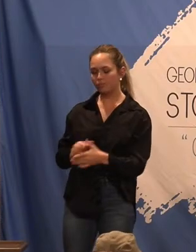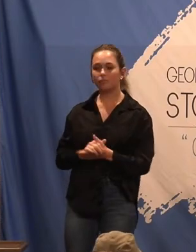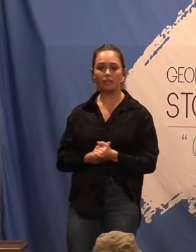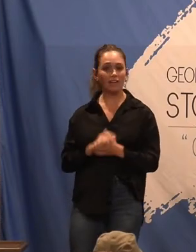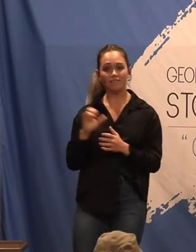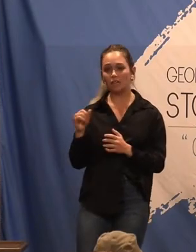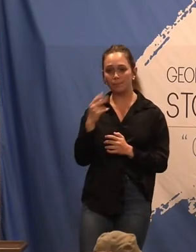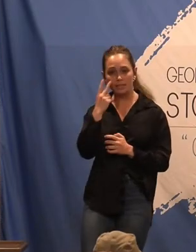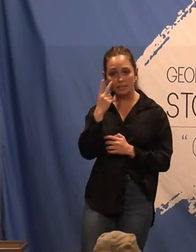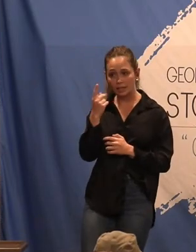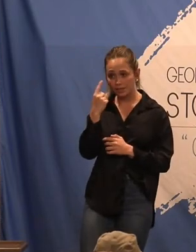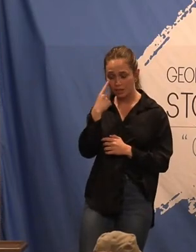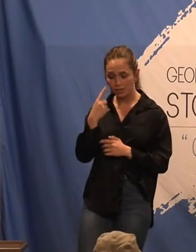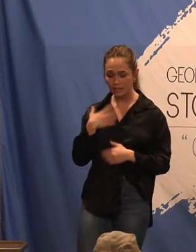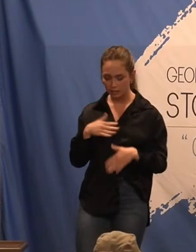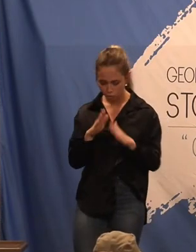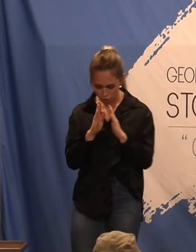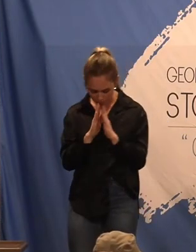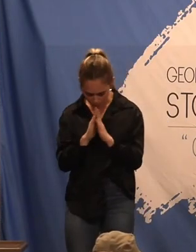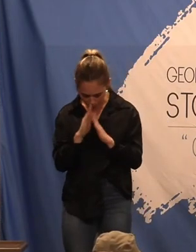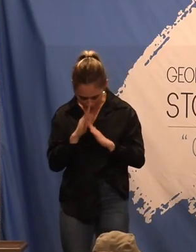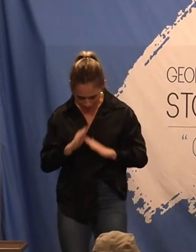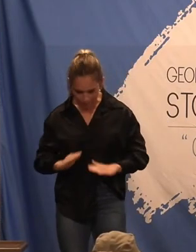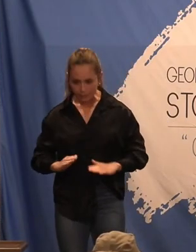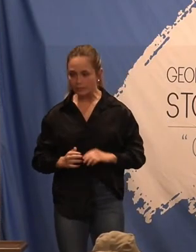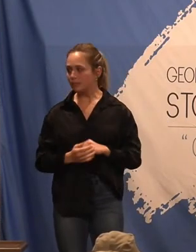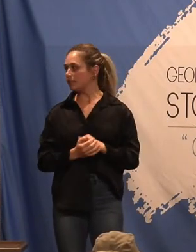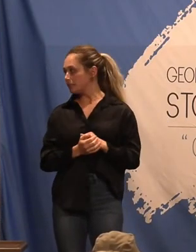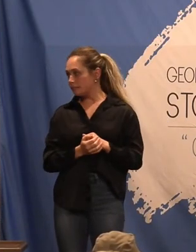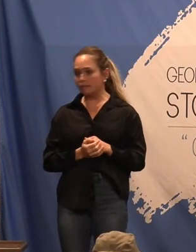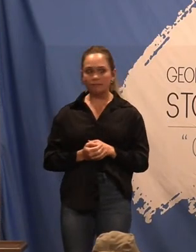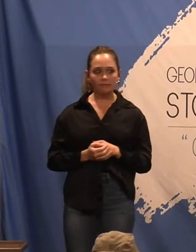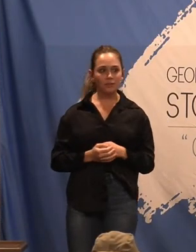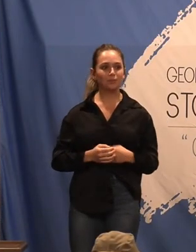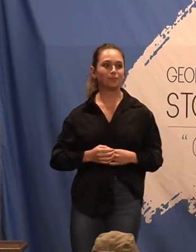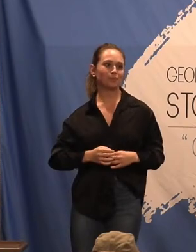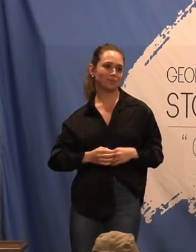anybody sees him, they'll think he's just praying silently.